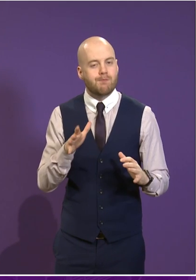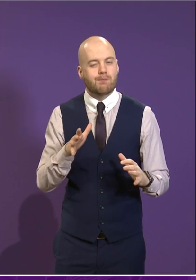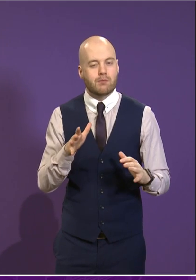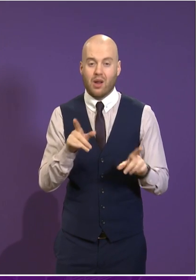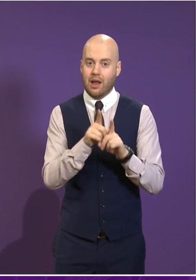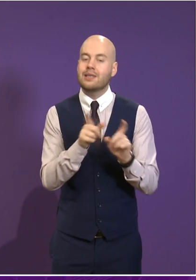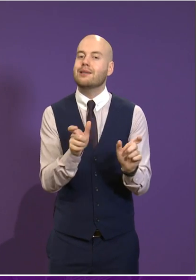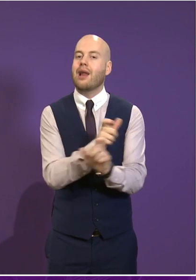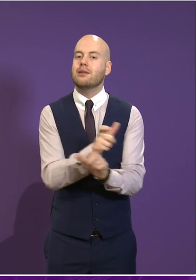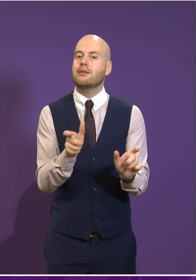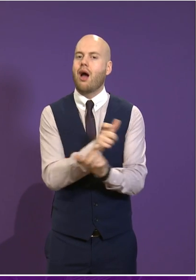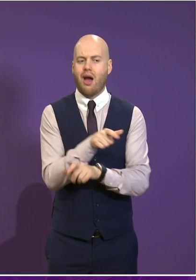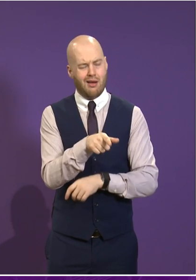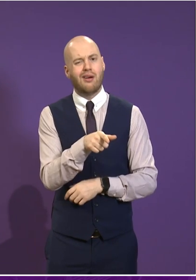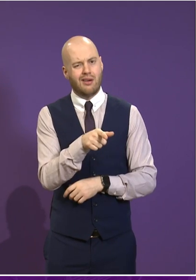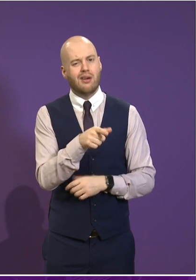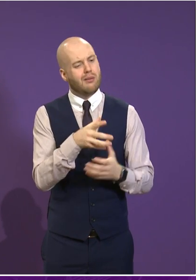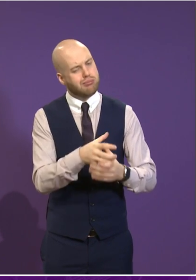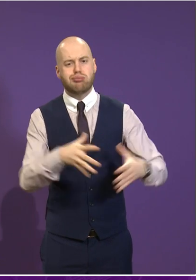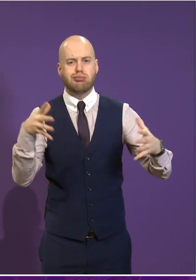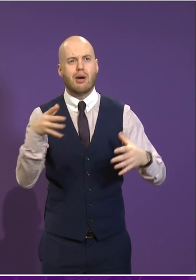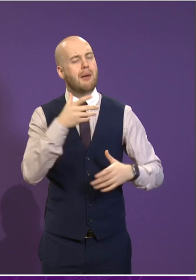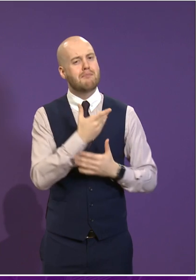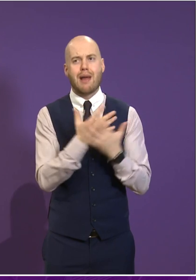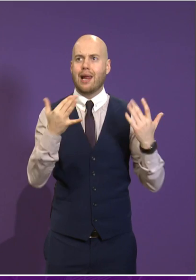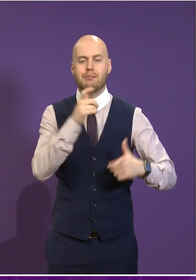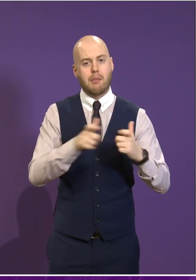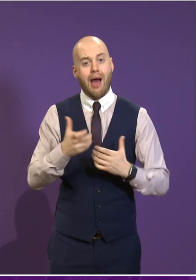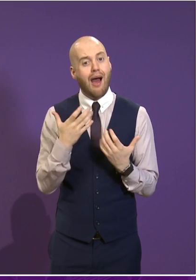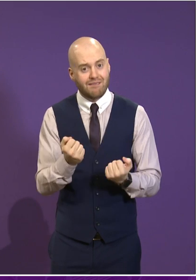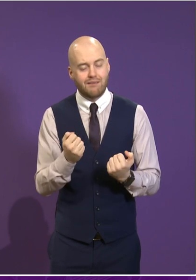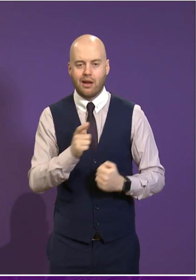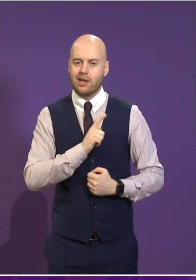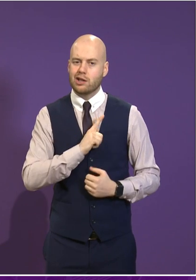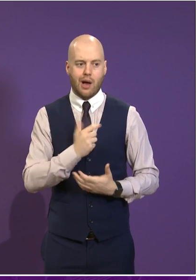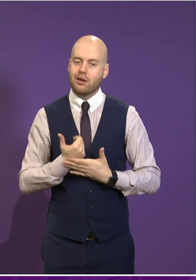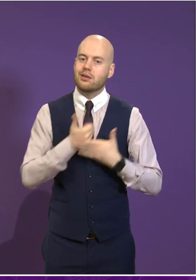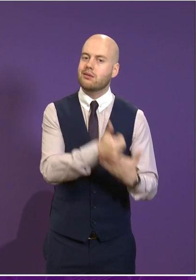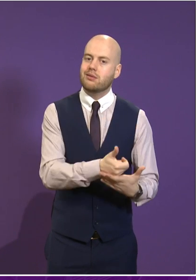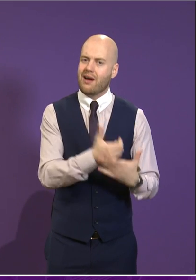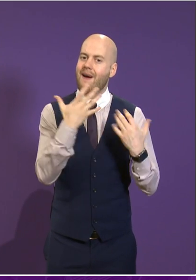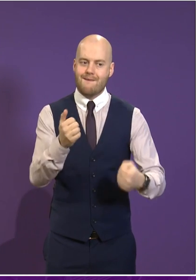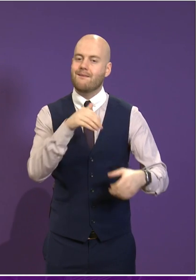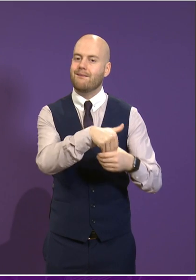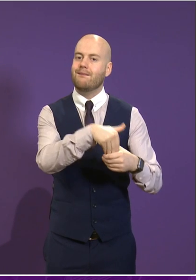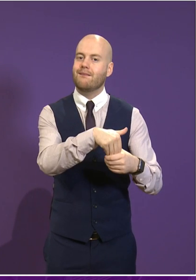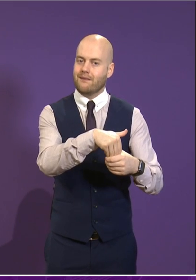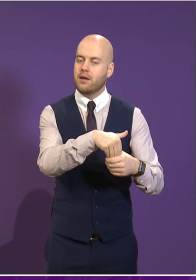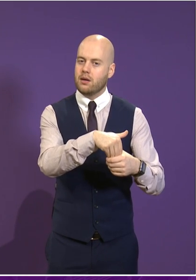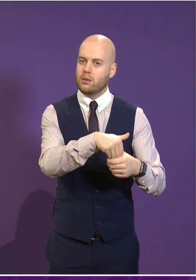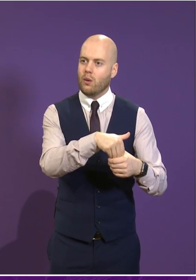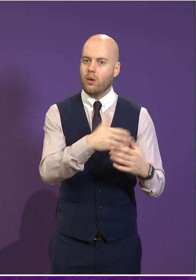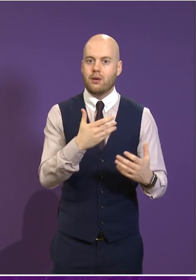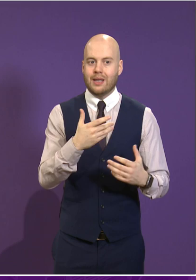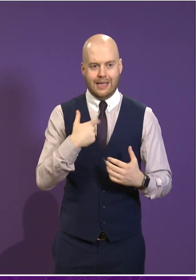numbers in dyslexia in a way that there aren't in some of the other groups. So I think we need to think about how we give